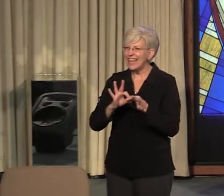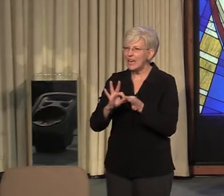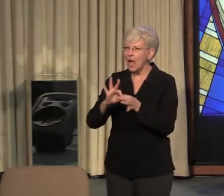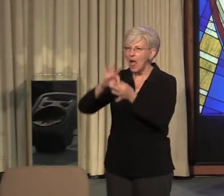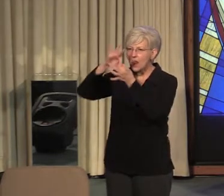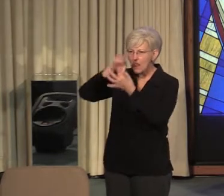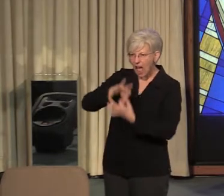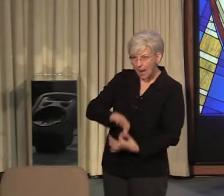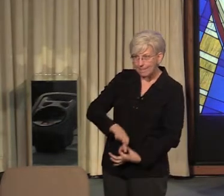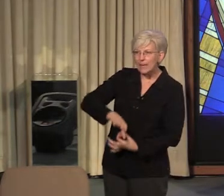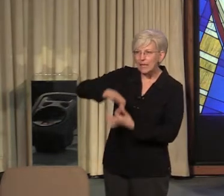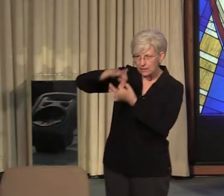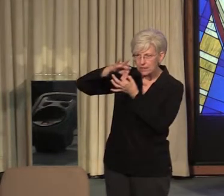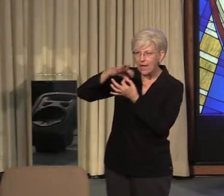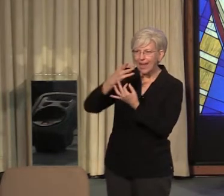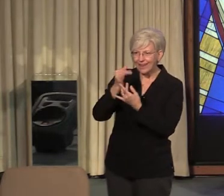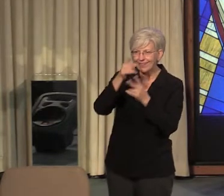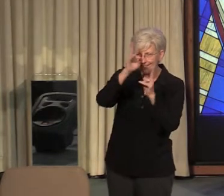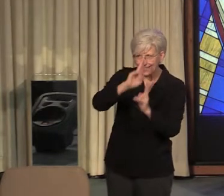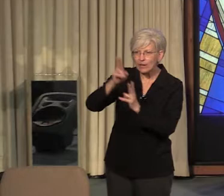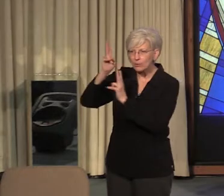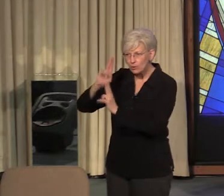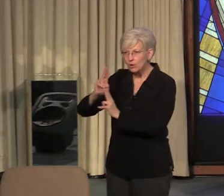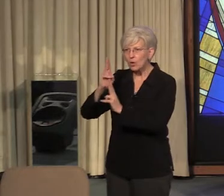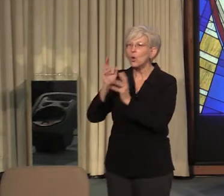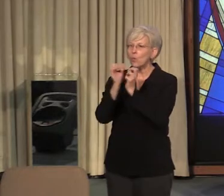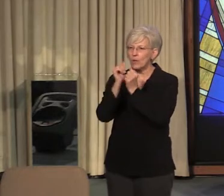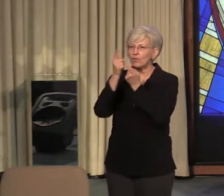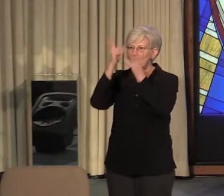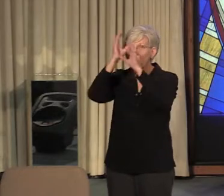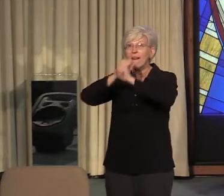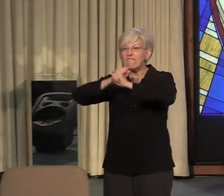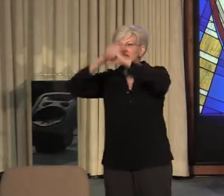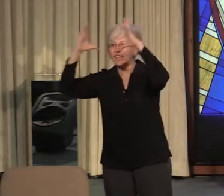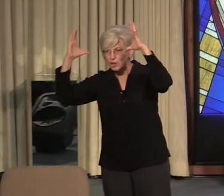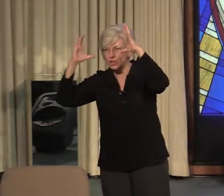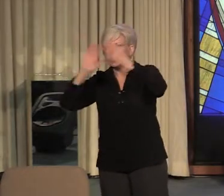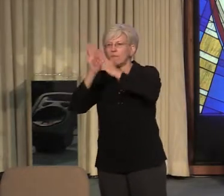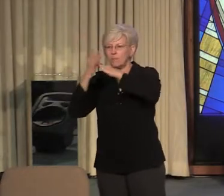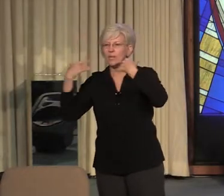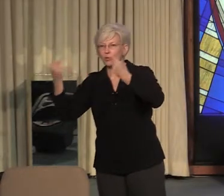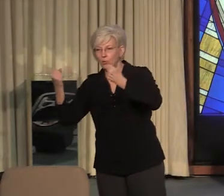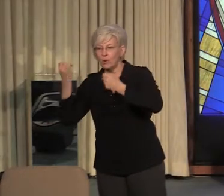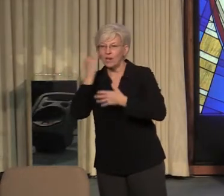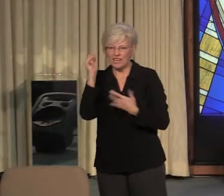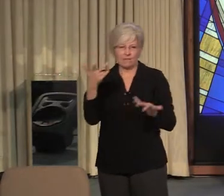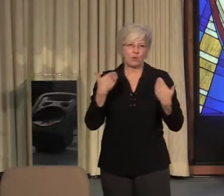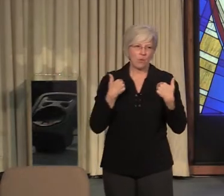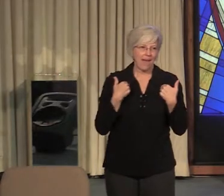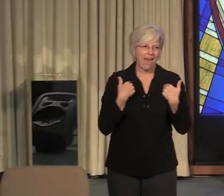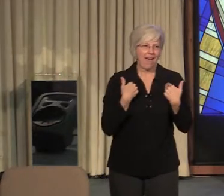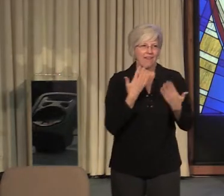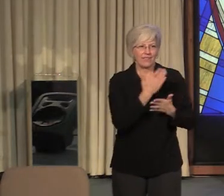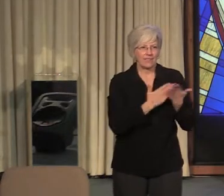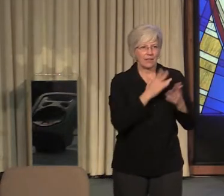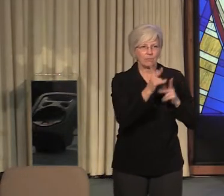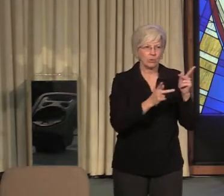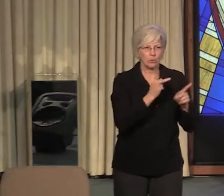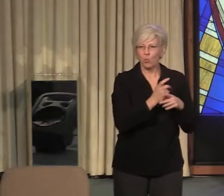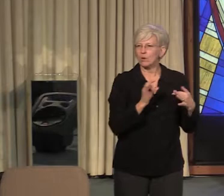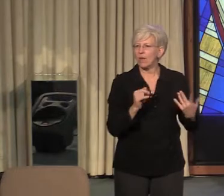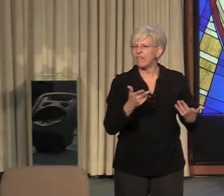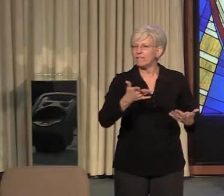in integrity with your vision of being cured. So if you have some sort of disease or